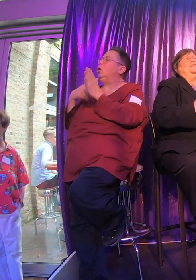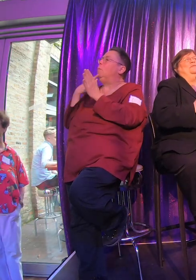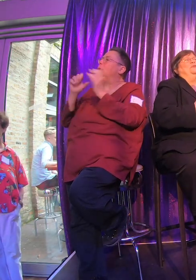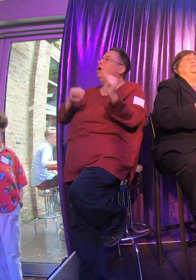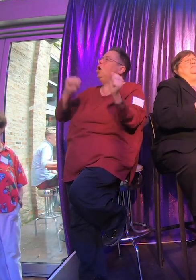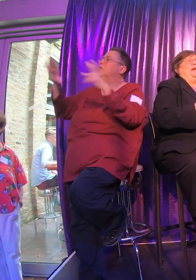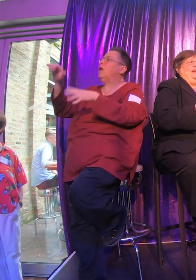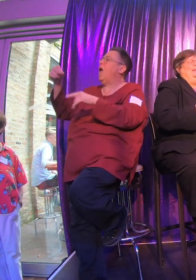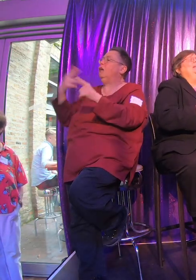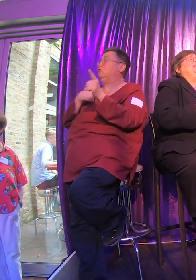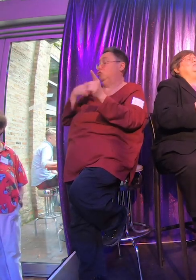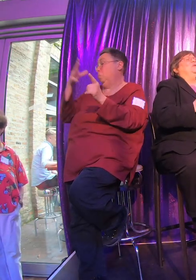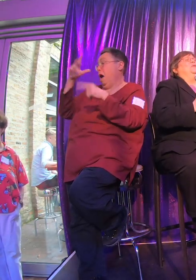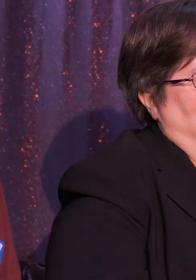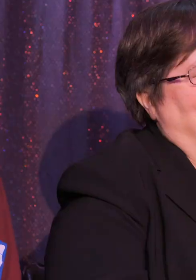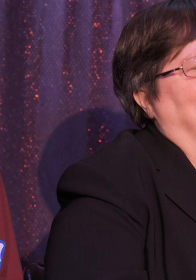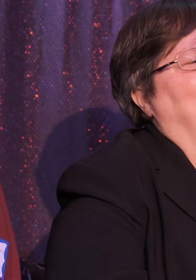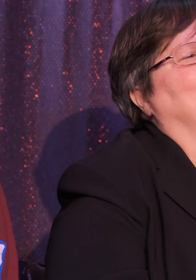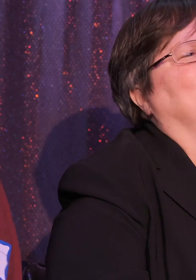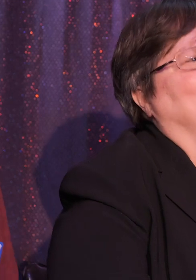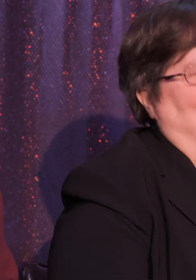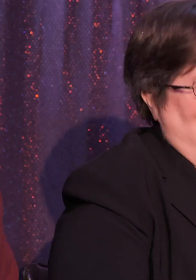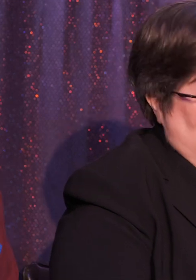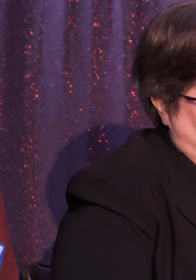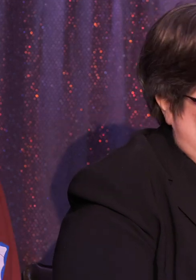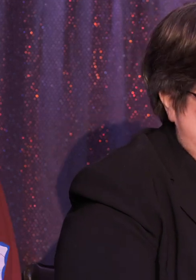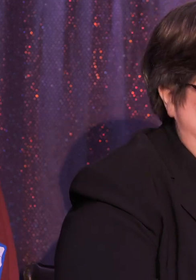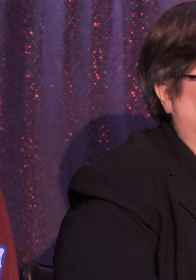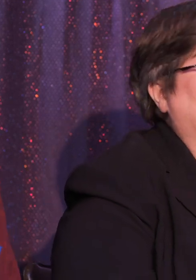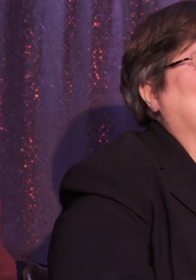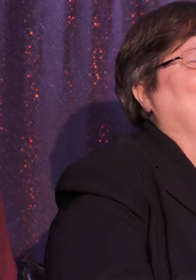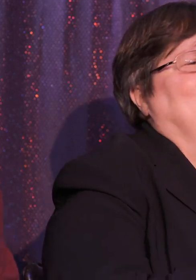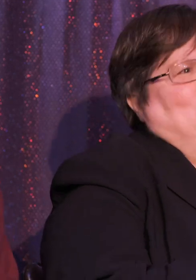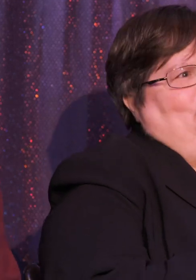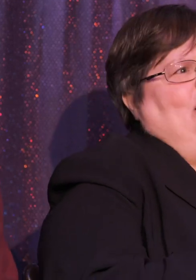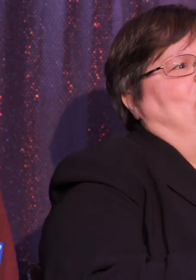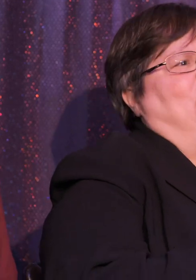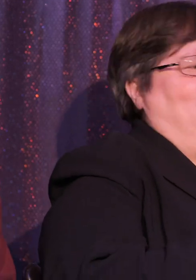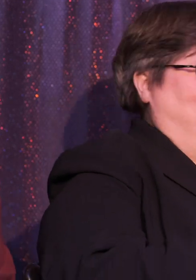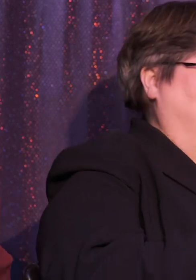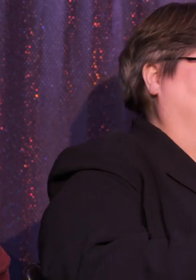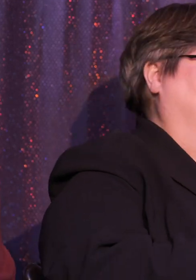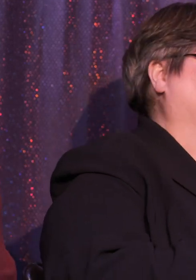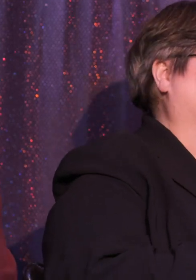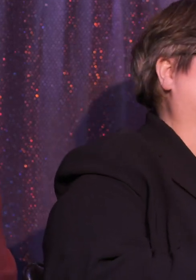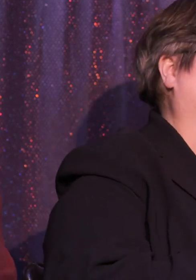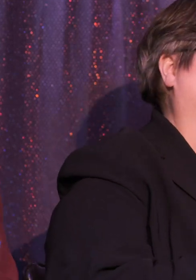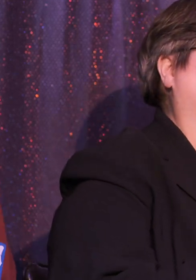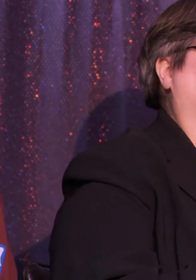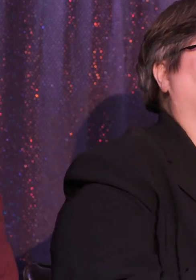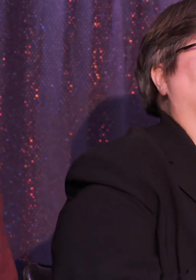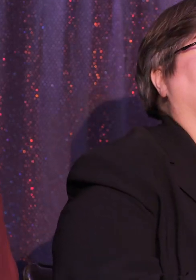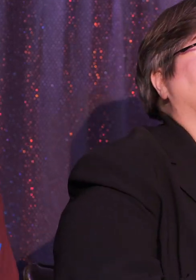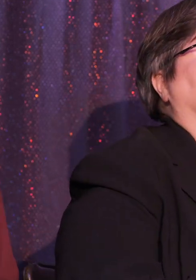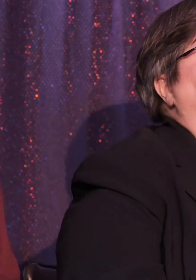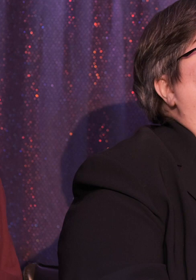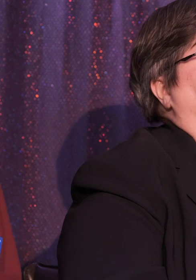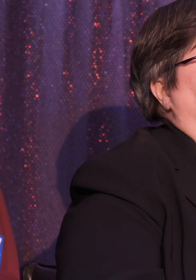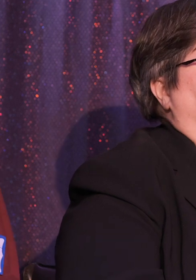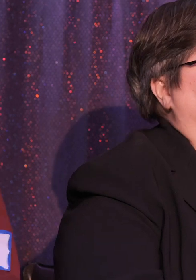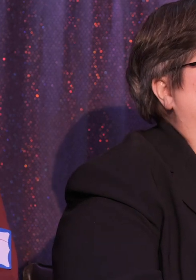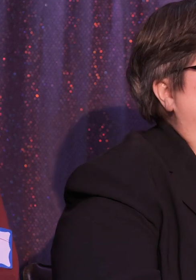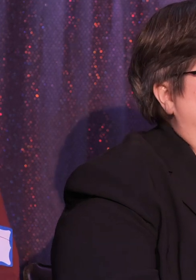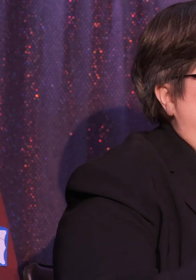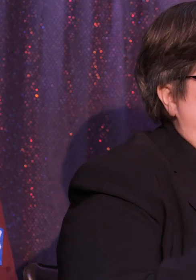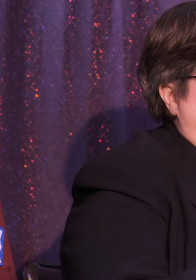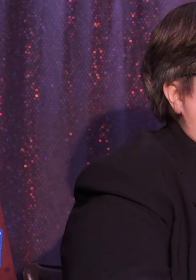that he had refused to pay. So it had gathered interest, let's put it that way, $7,500. But she loved